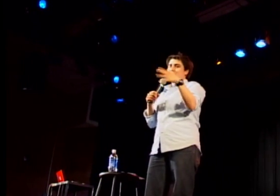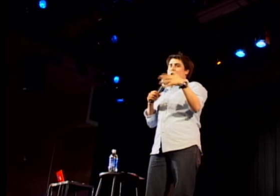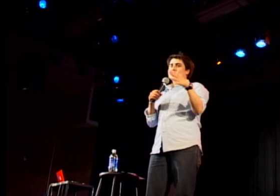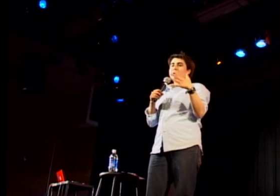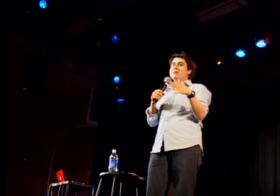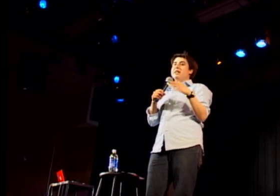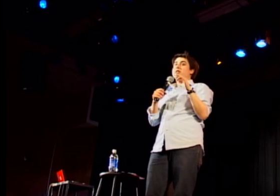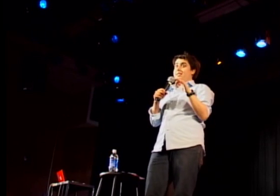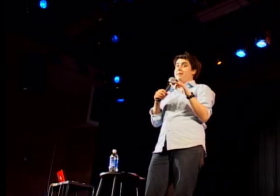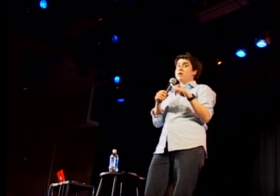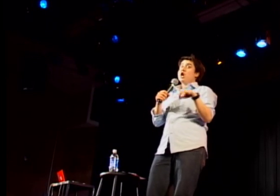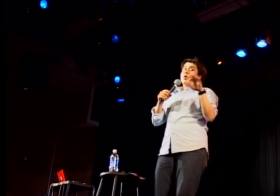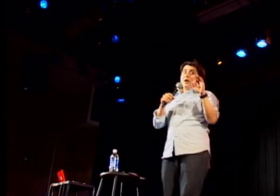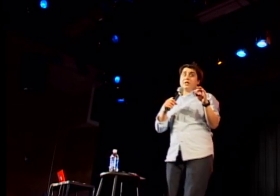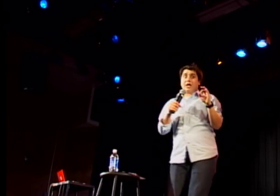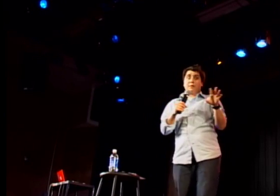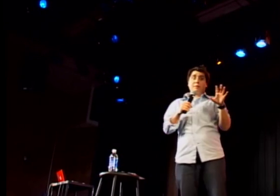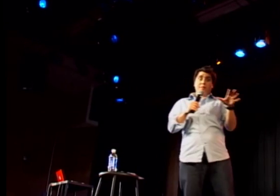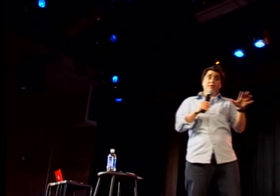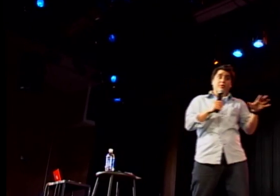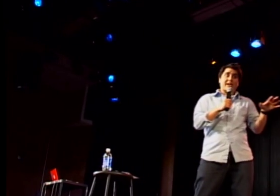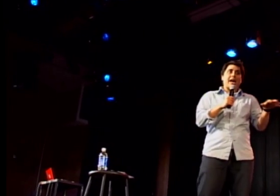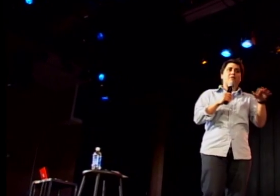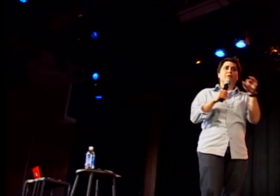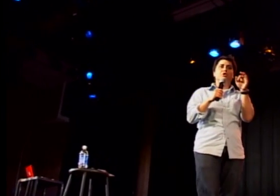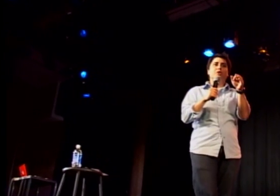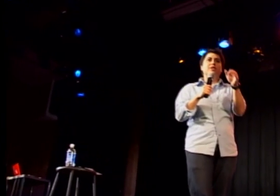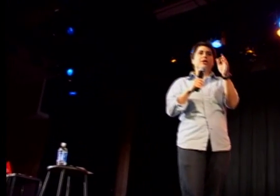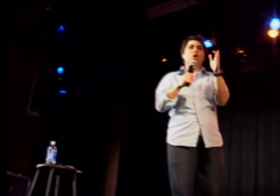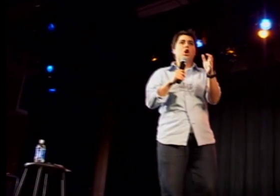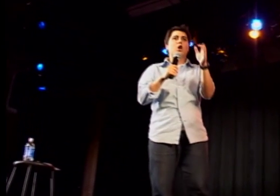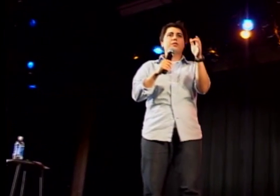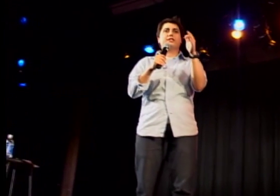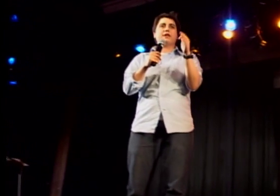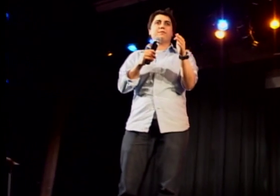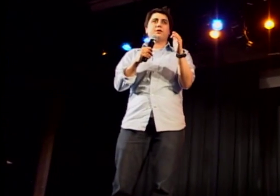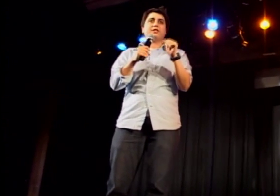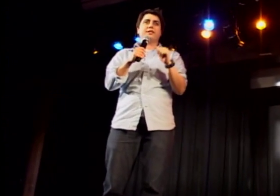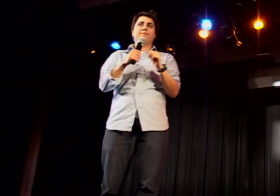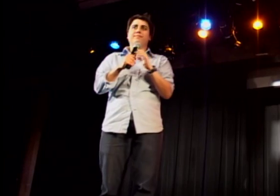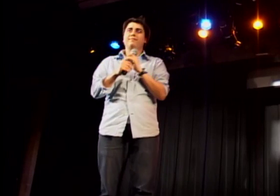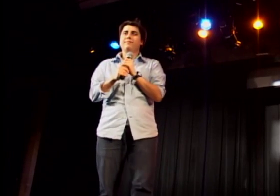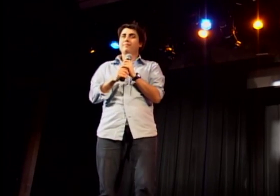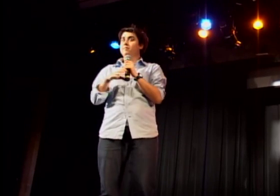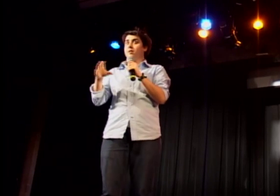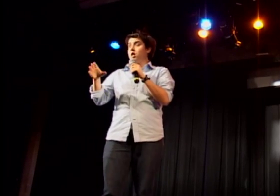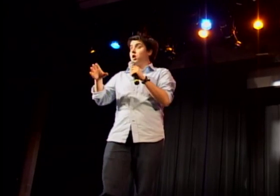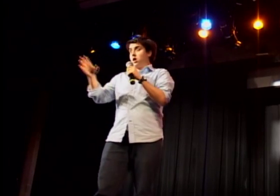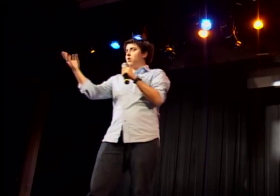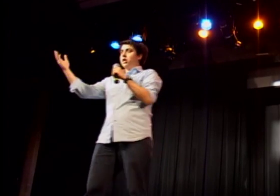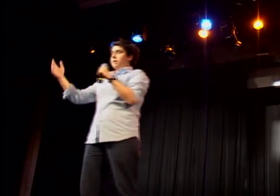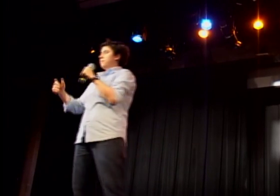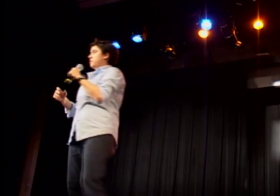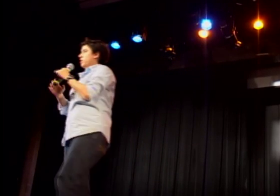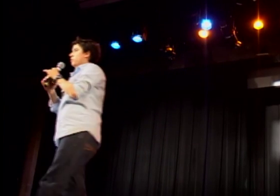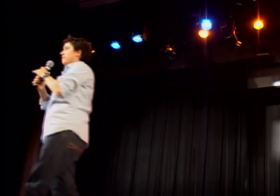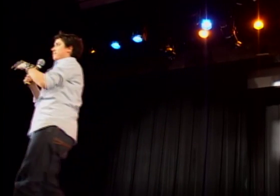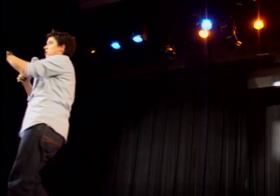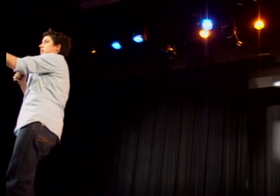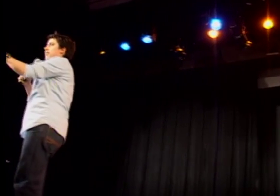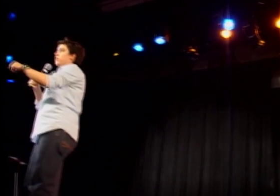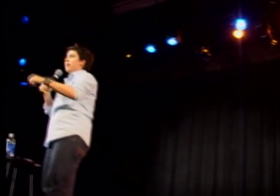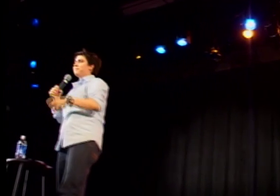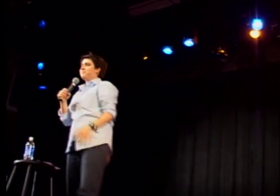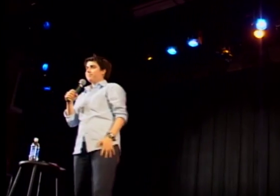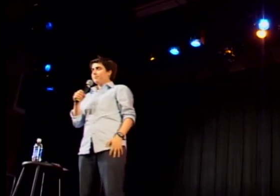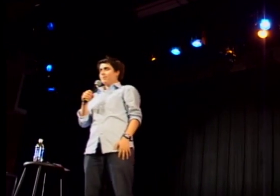play pranks on her. You're so mean. Listen, wait till you hear about my mother, okay? Have you ever driven in a car with a deaf person? Oh, good. I'm the only